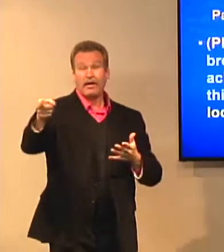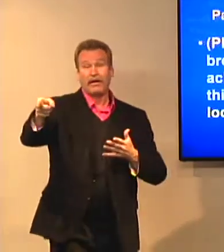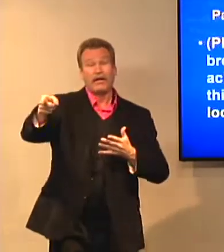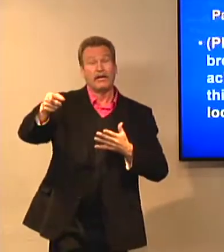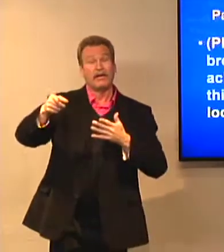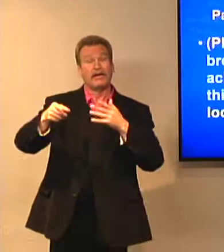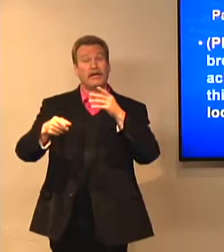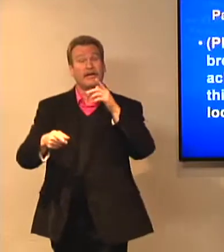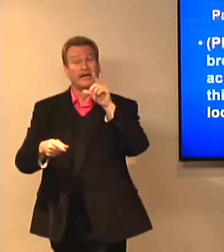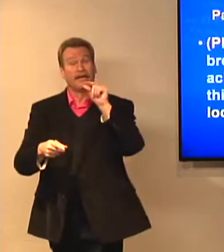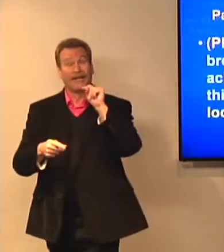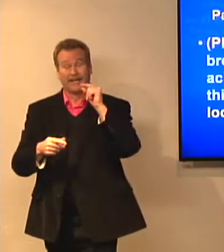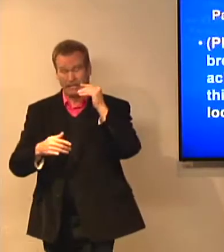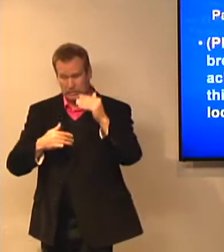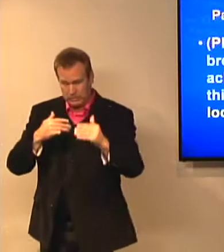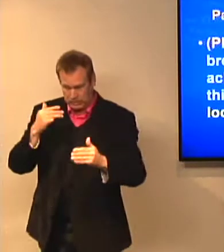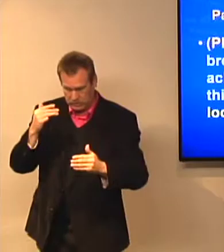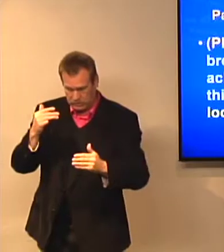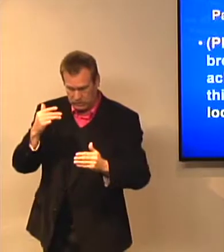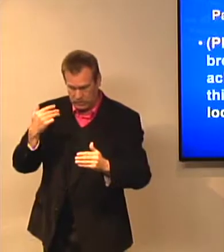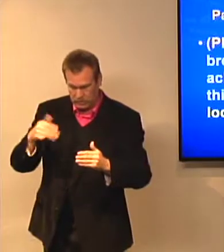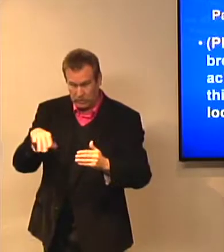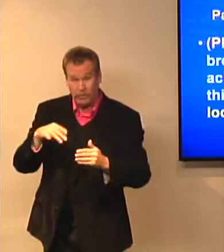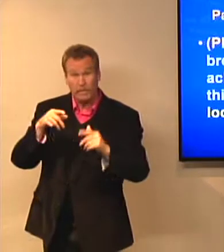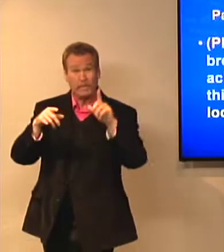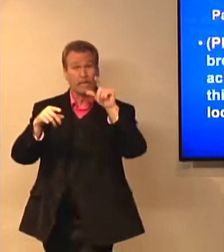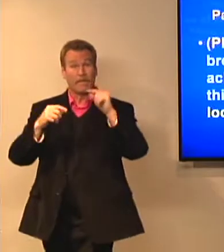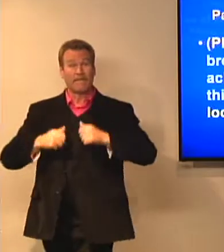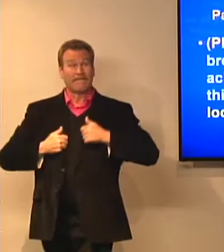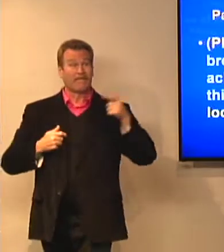happens? That you stumble, and then